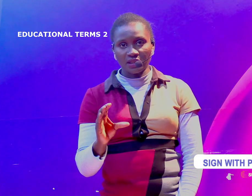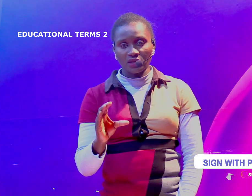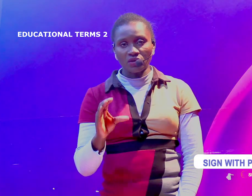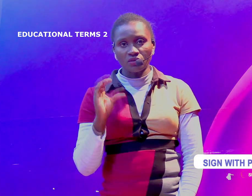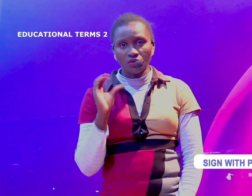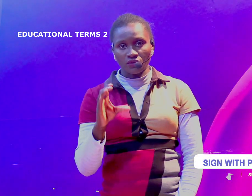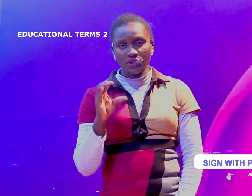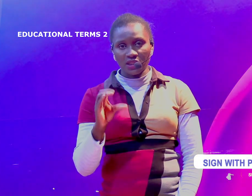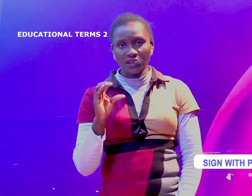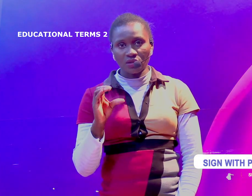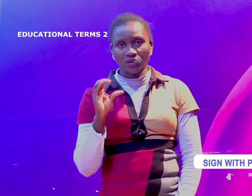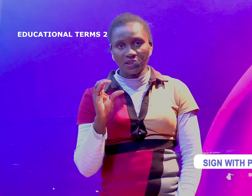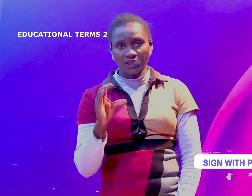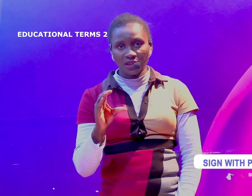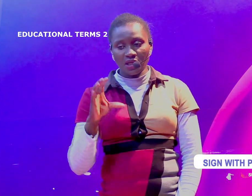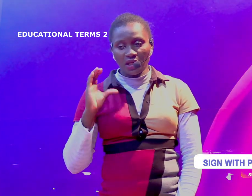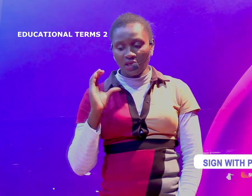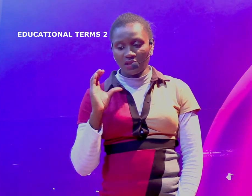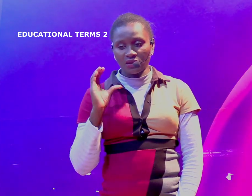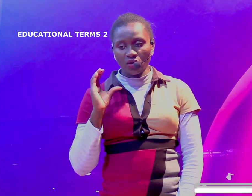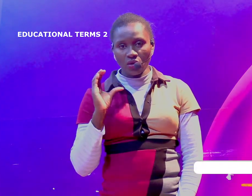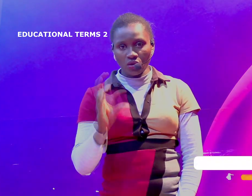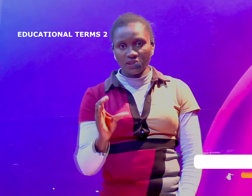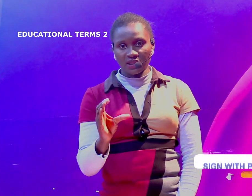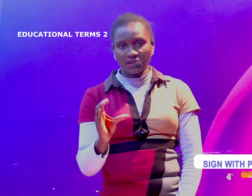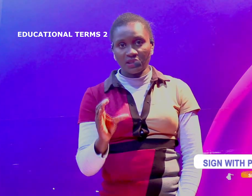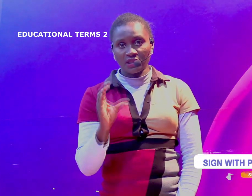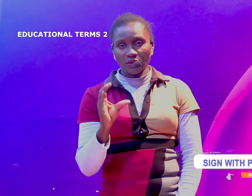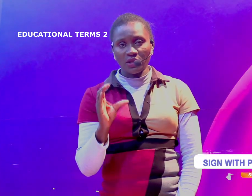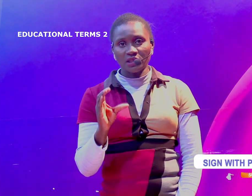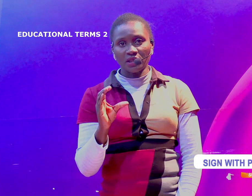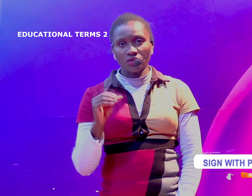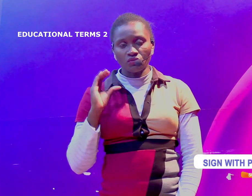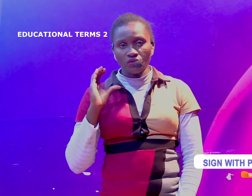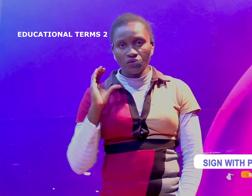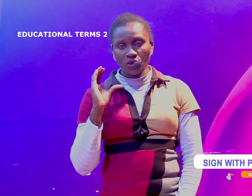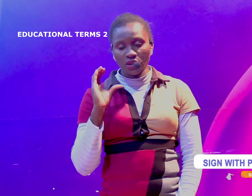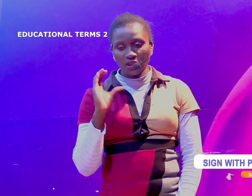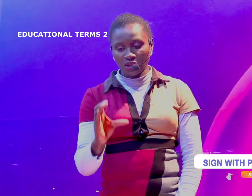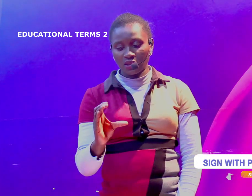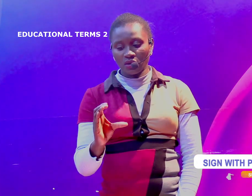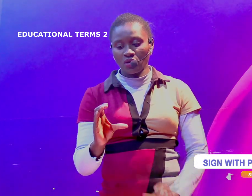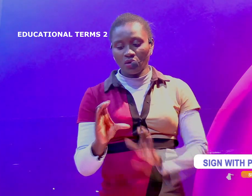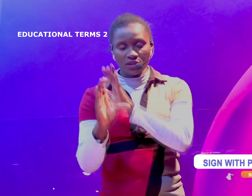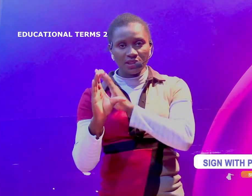cannot move, it's just constant like this. So constant, something that cannot move, so it is constant like